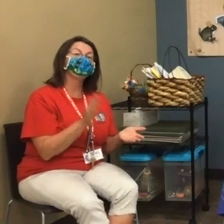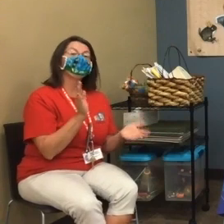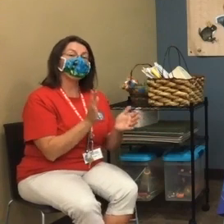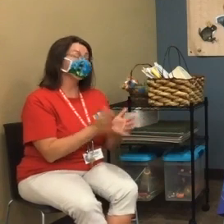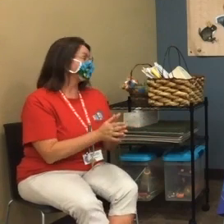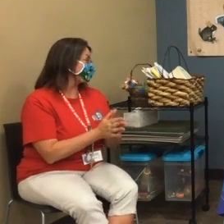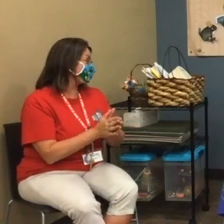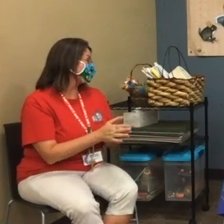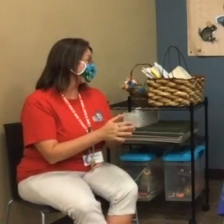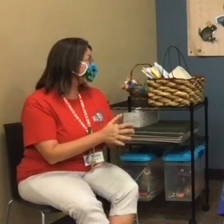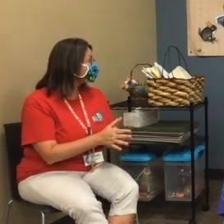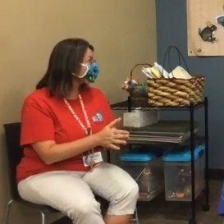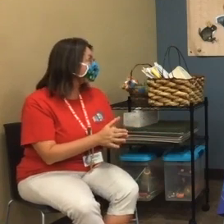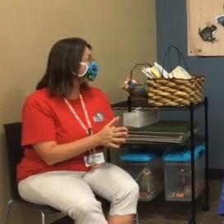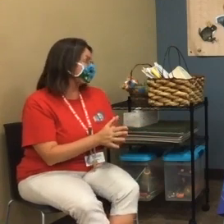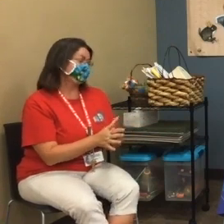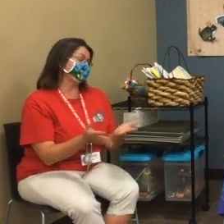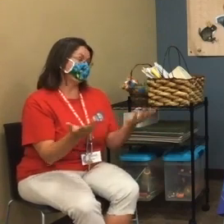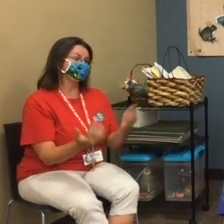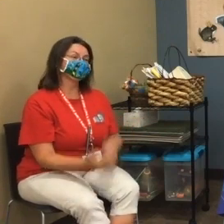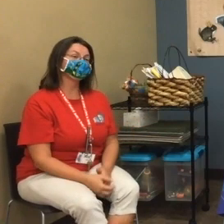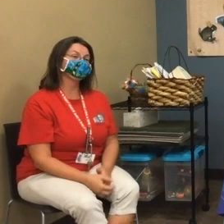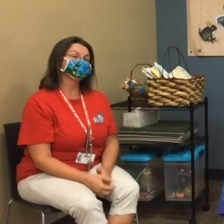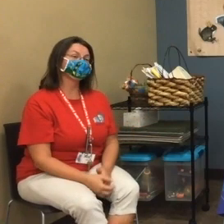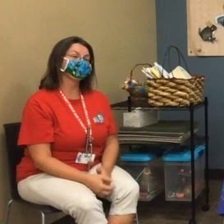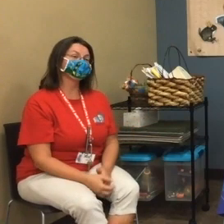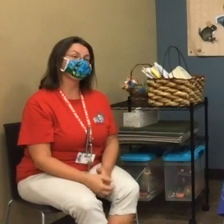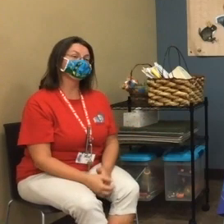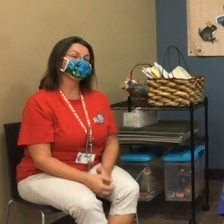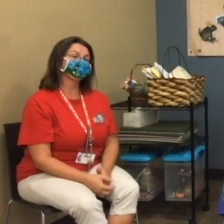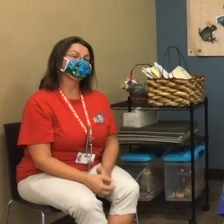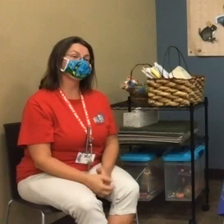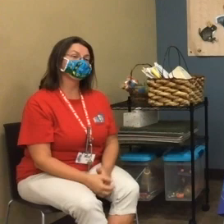October and the Stuffed Animal Sleepover in November.